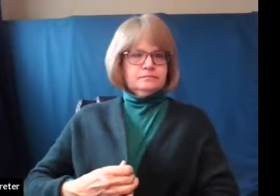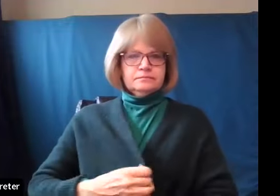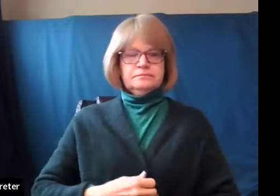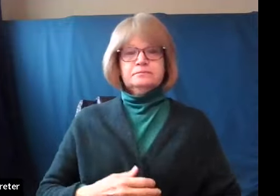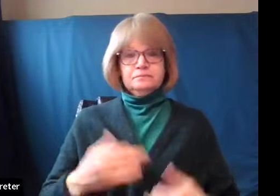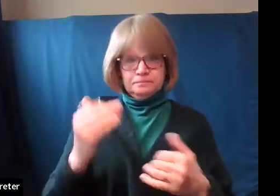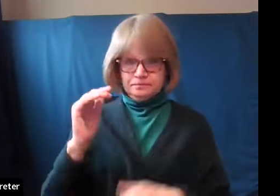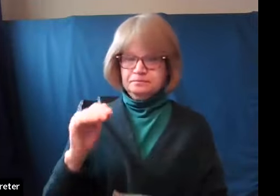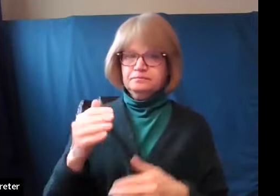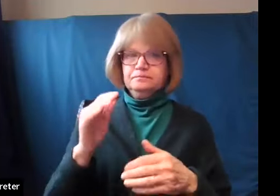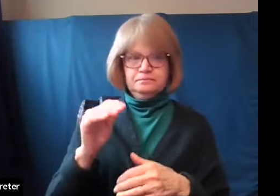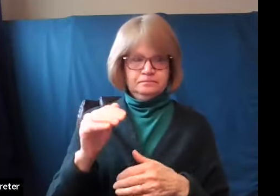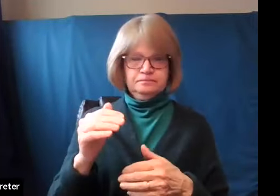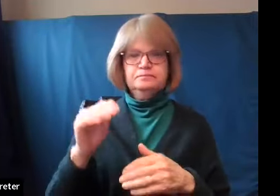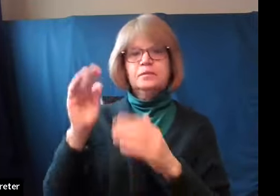Let us pray.